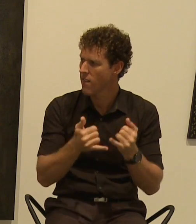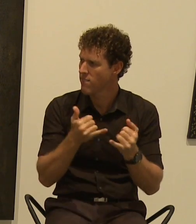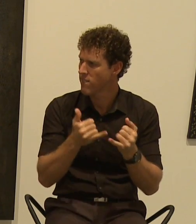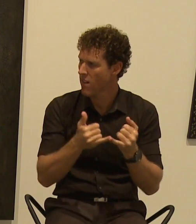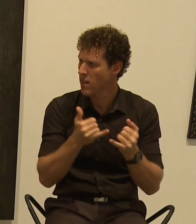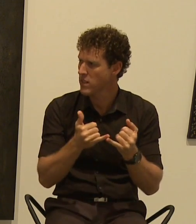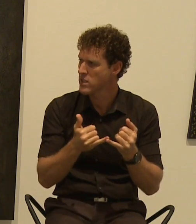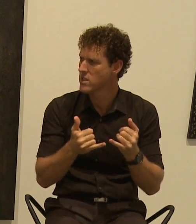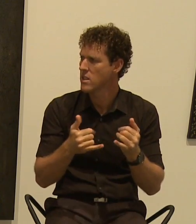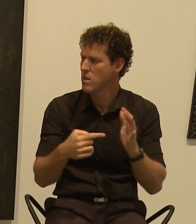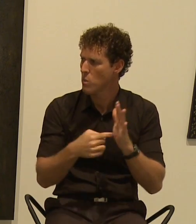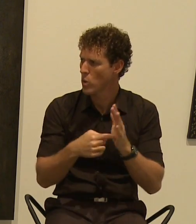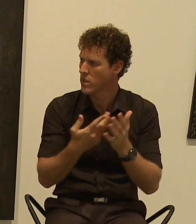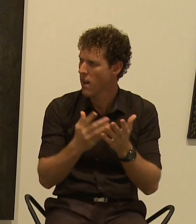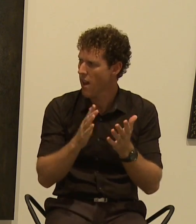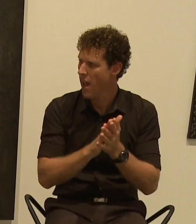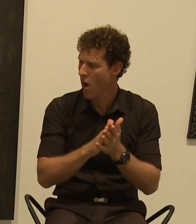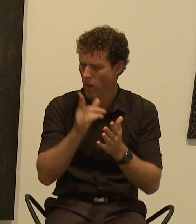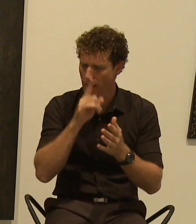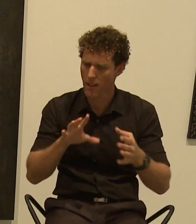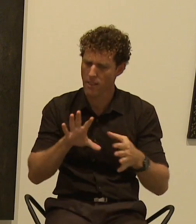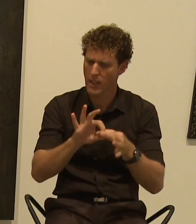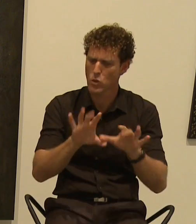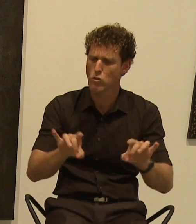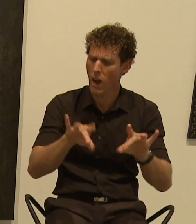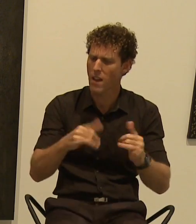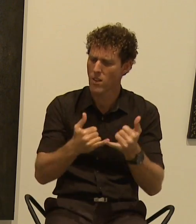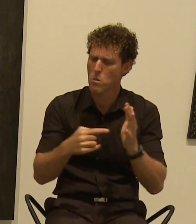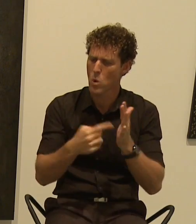images that mean so much to Australia as a country.